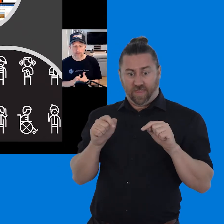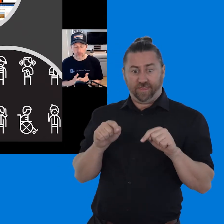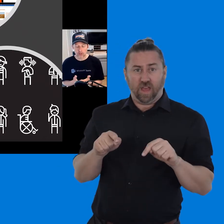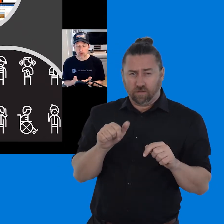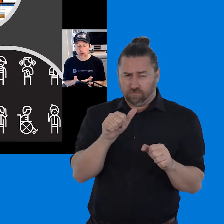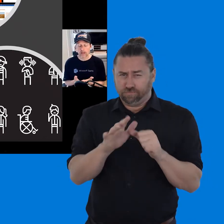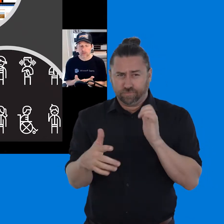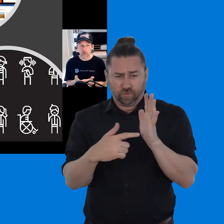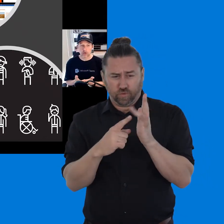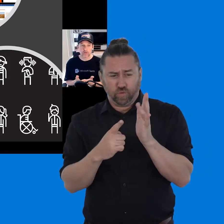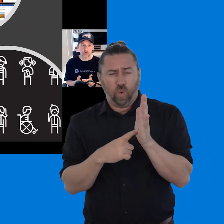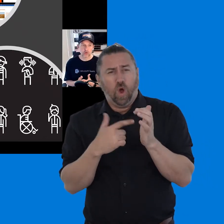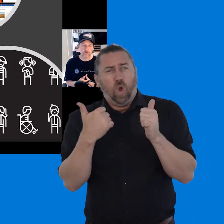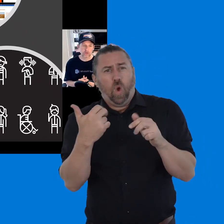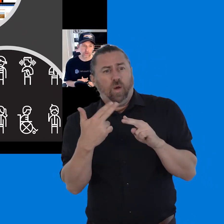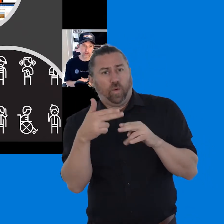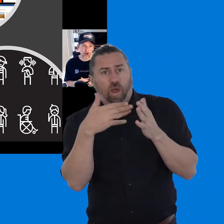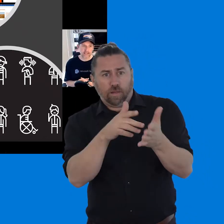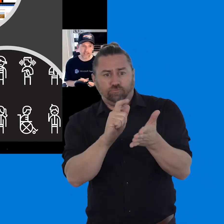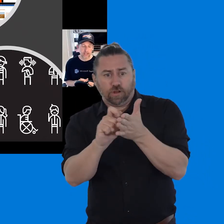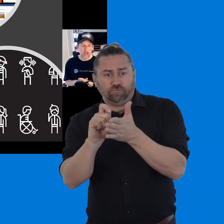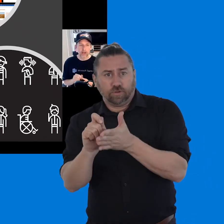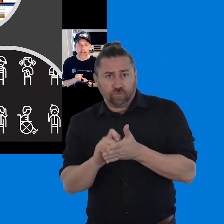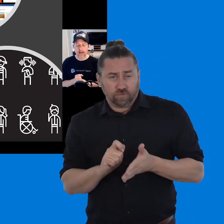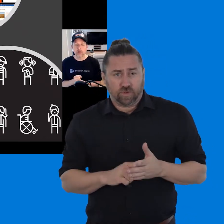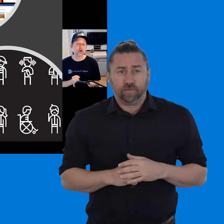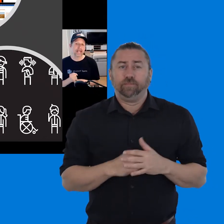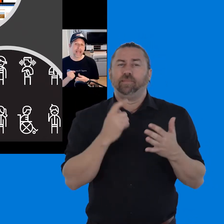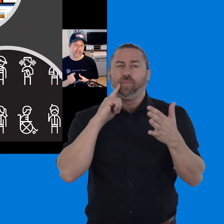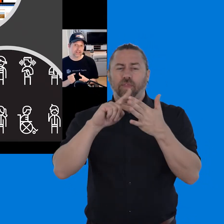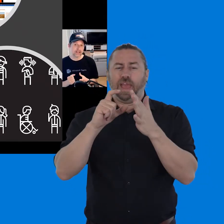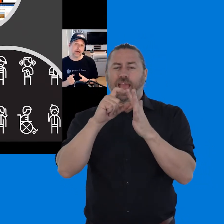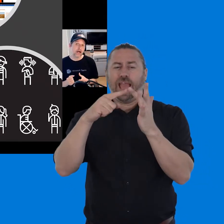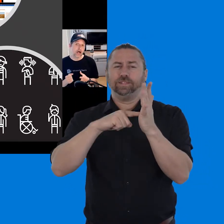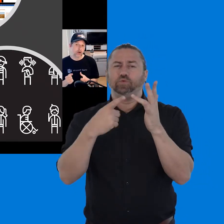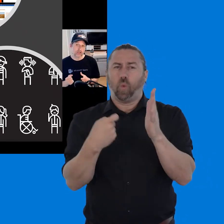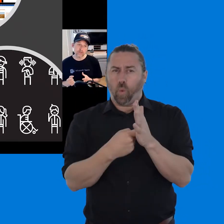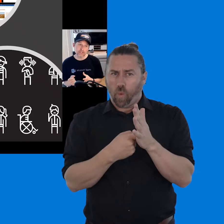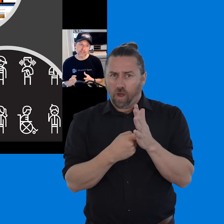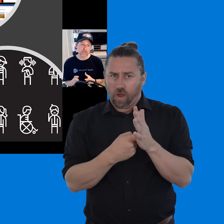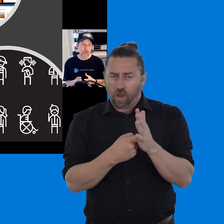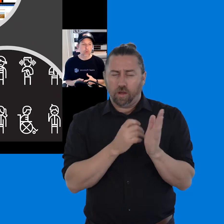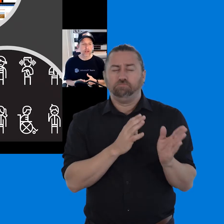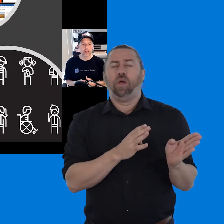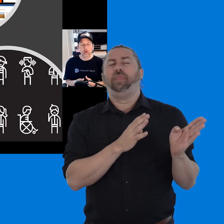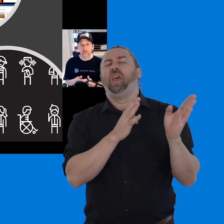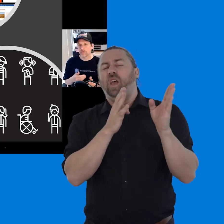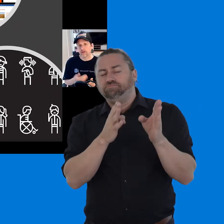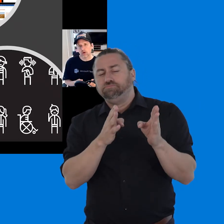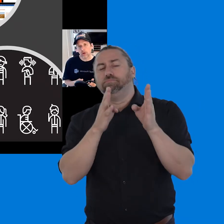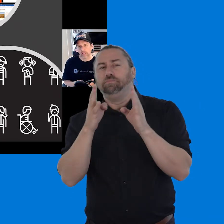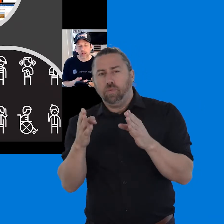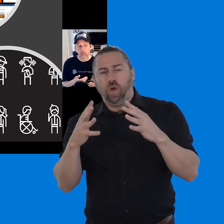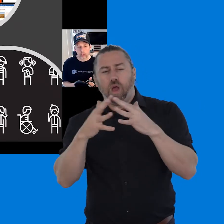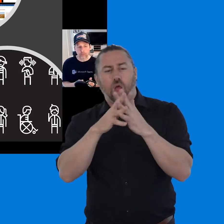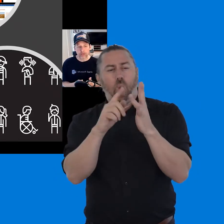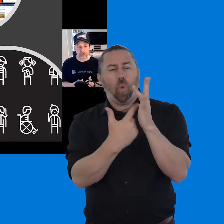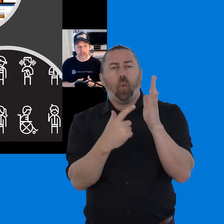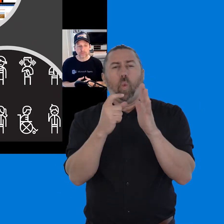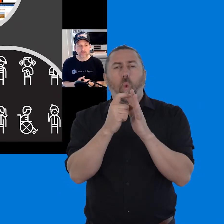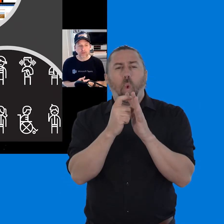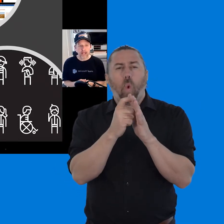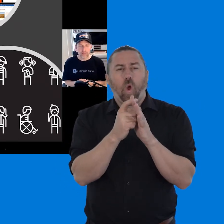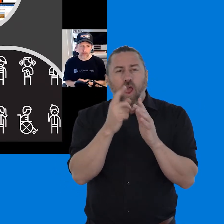really, quite a supportive tool for writing. We're going to have a look at Editor across Office. We're going to look very quickly at